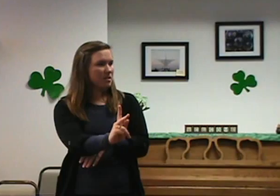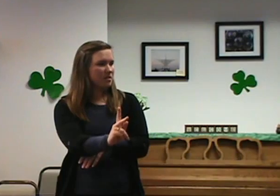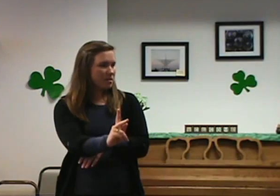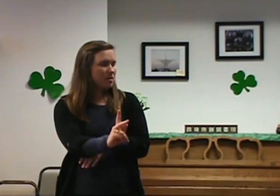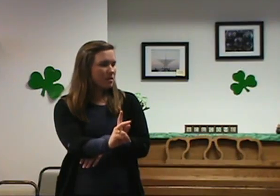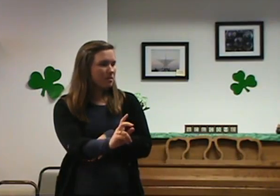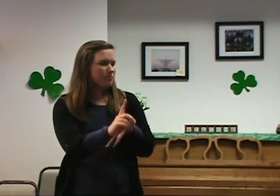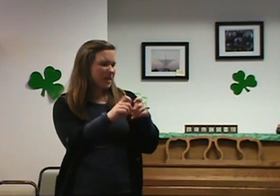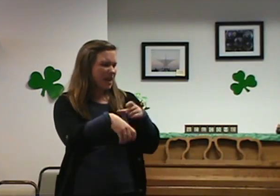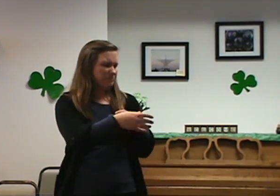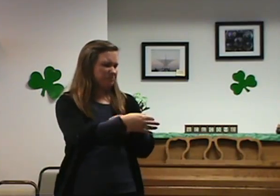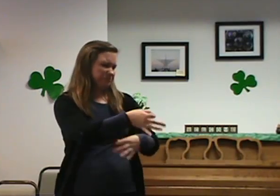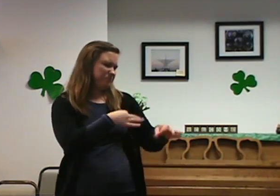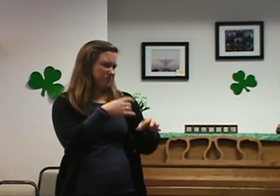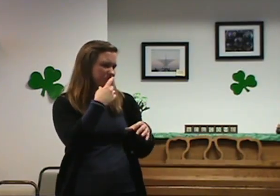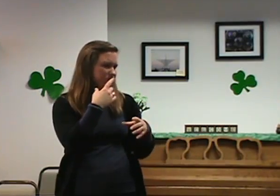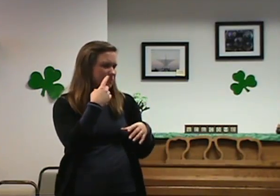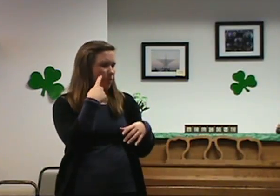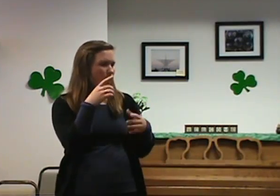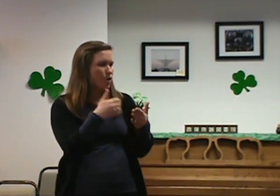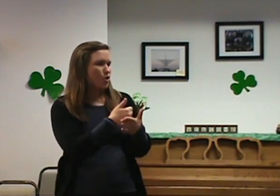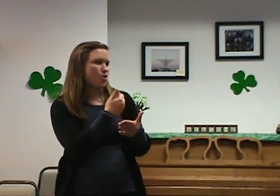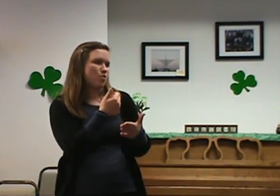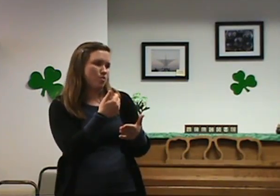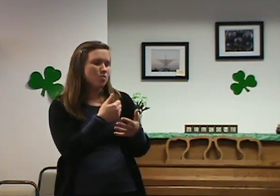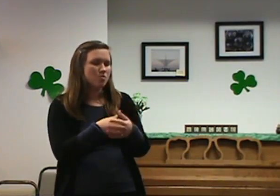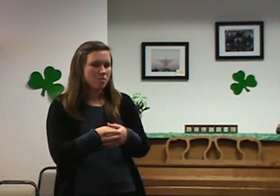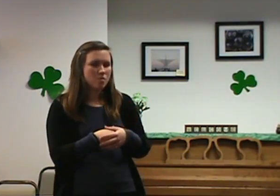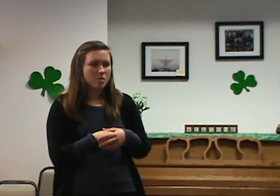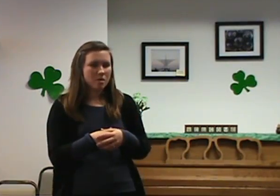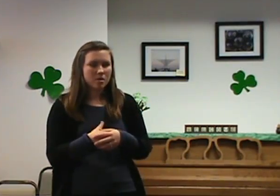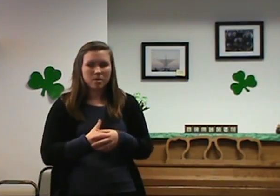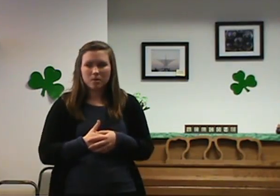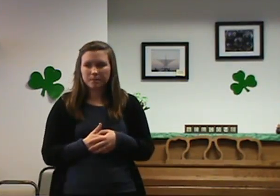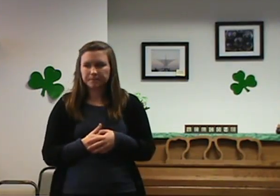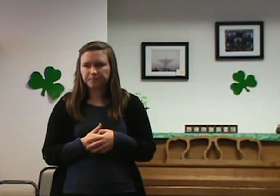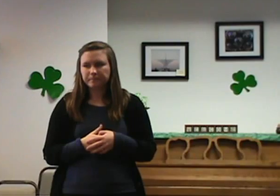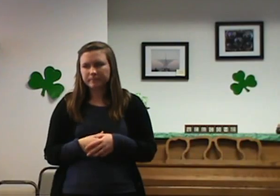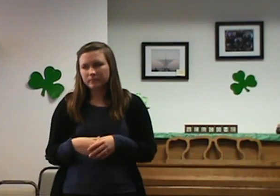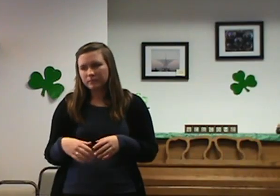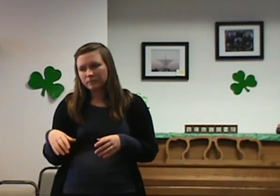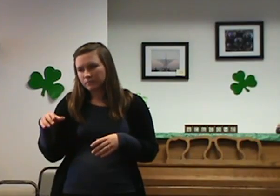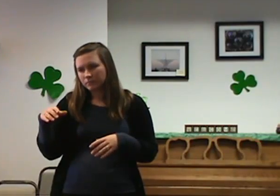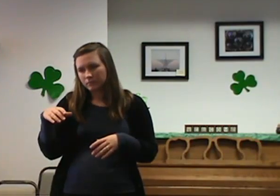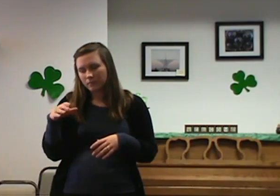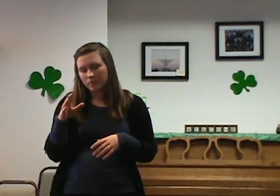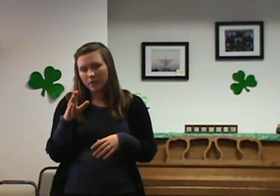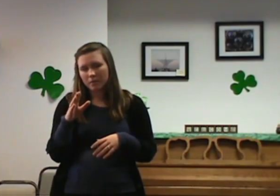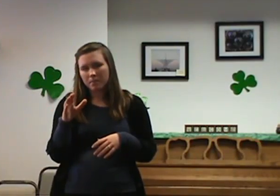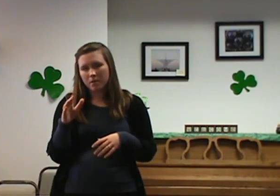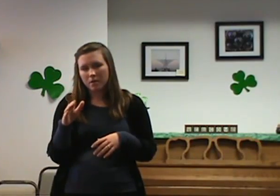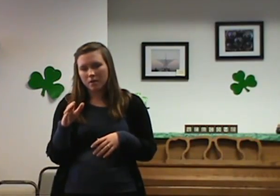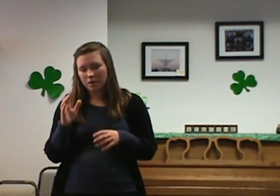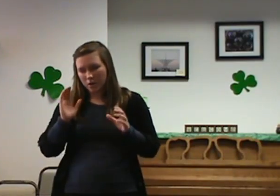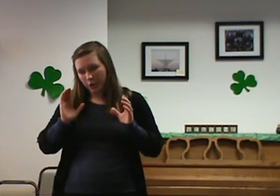Sure. And then I send it back to the company. Yeah, I have no idea where these people got theirs, but just seemed like